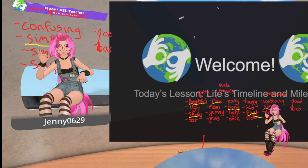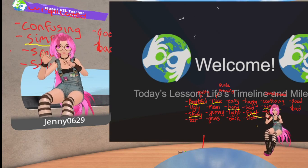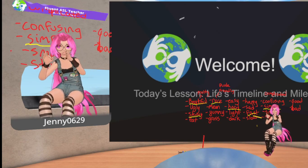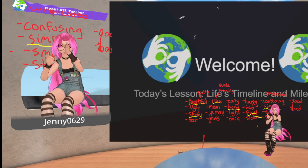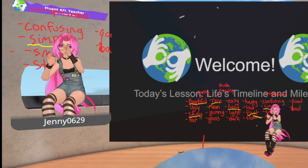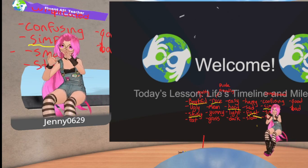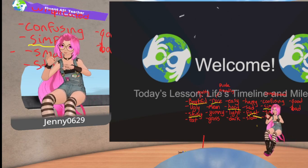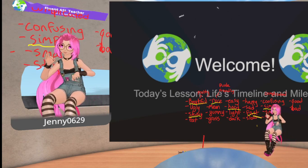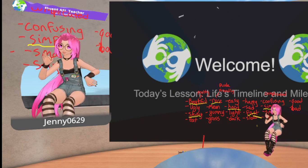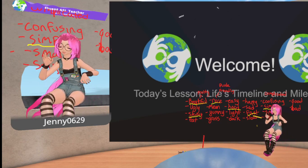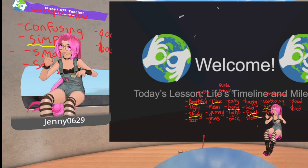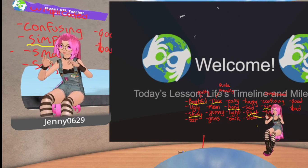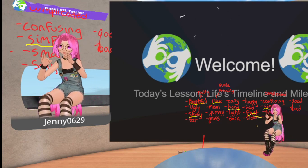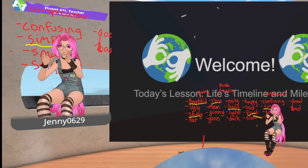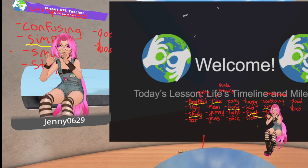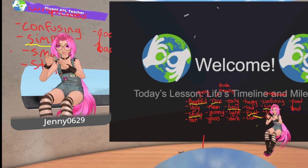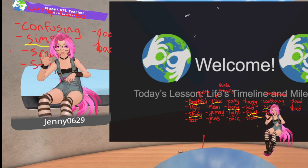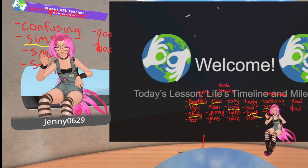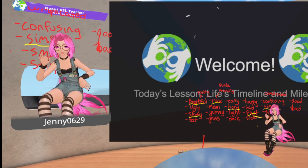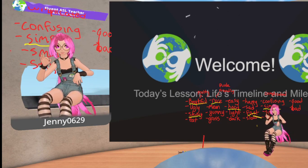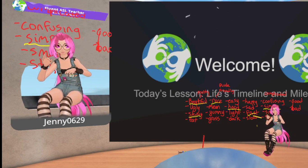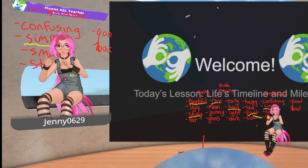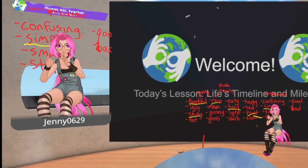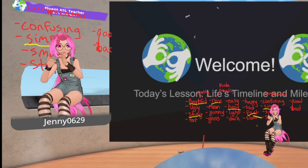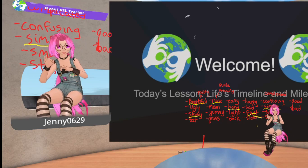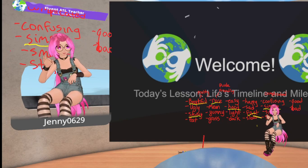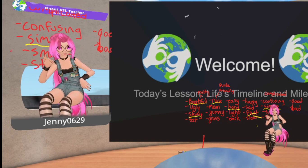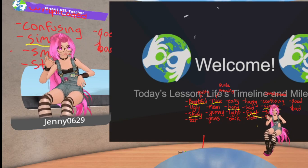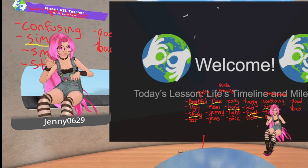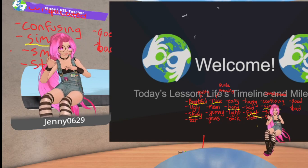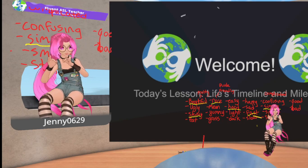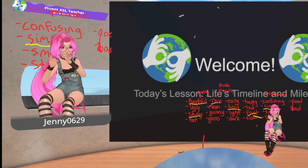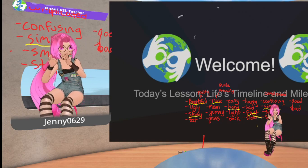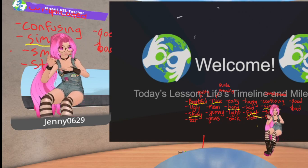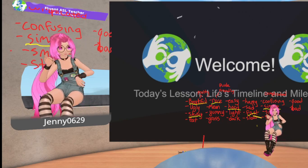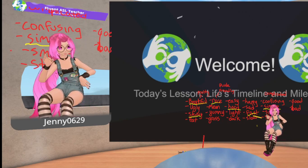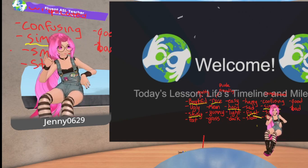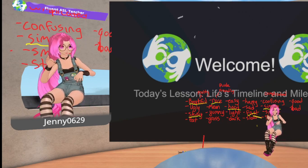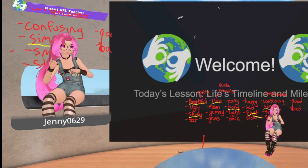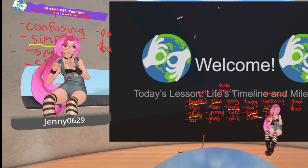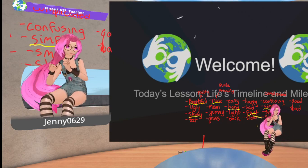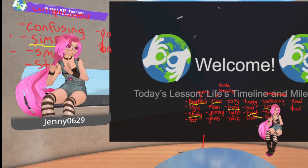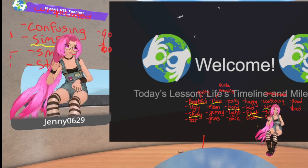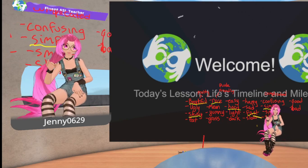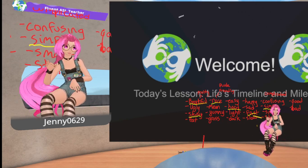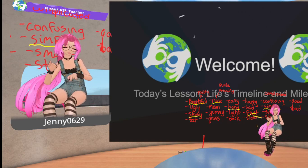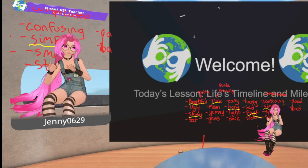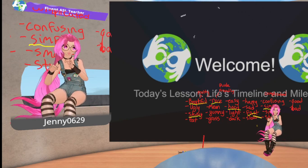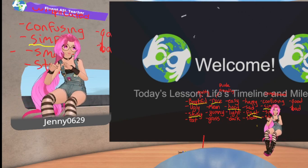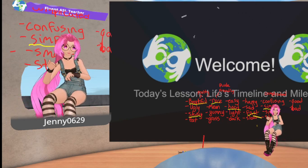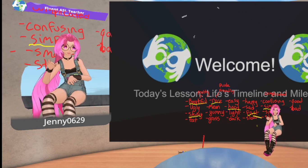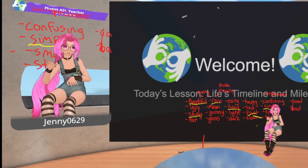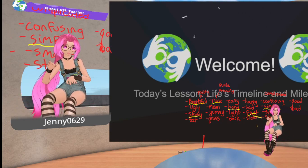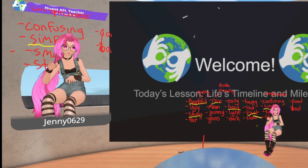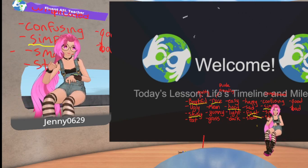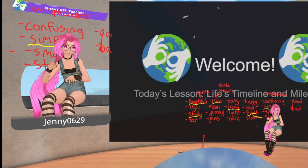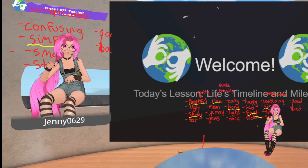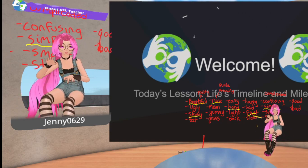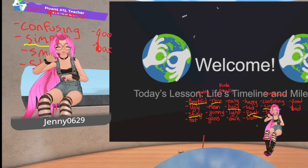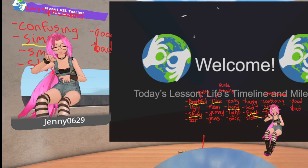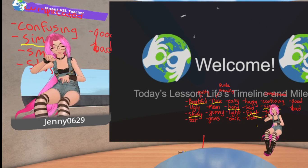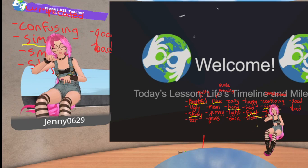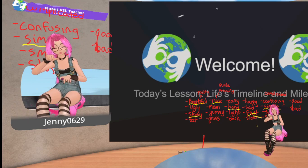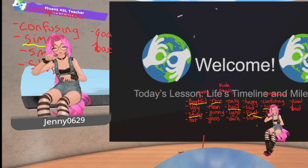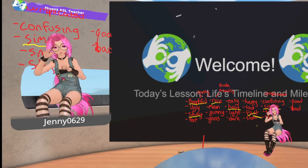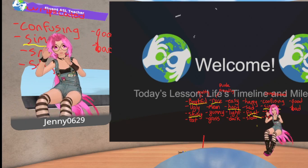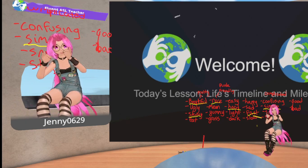of, I don't know how you, like an arch or like a flick motion. Simple. It's simple. It's simple. It